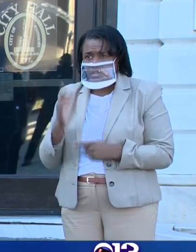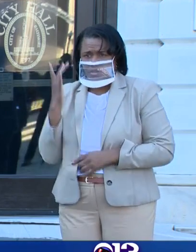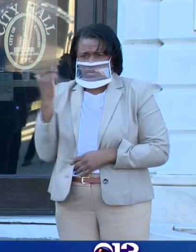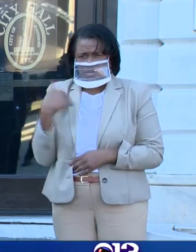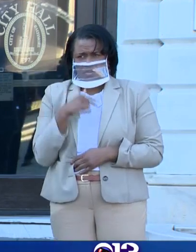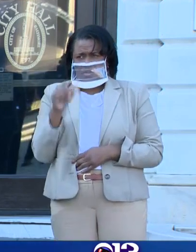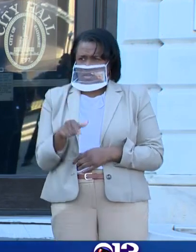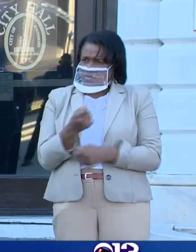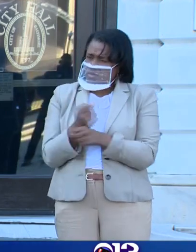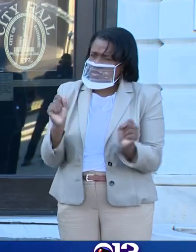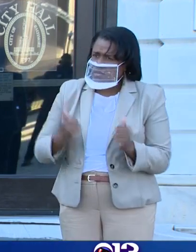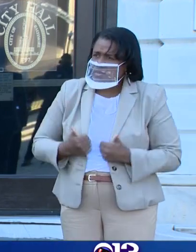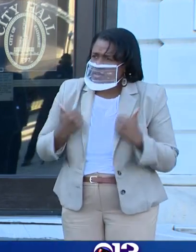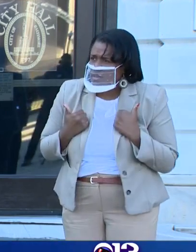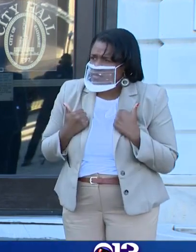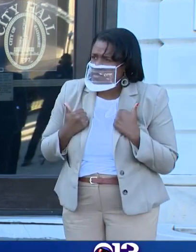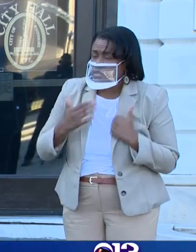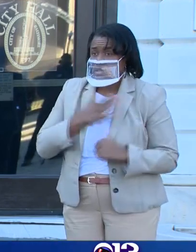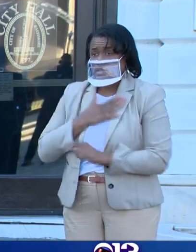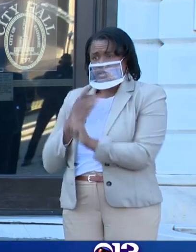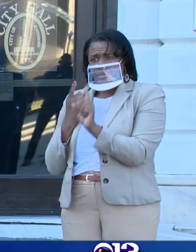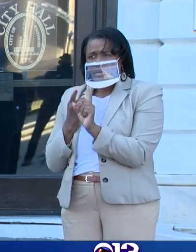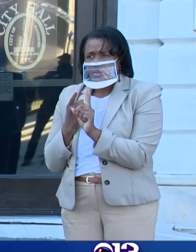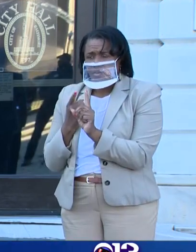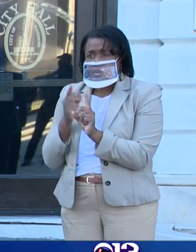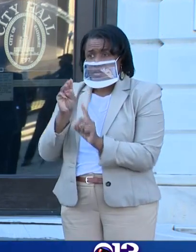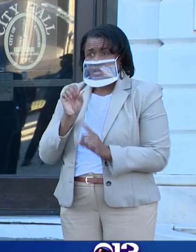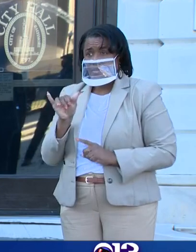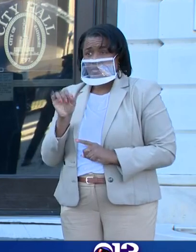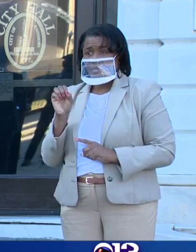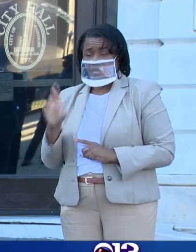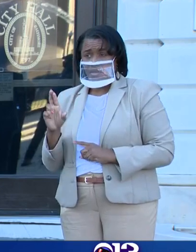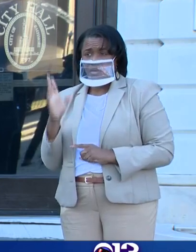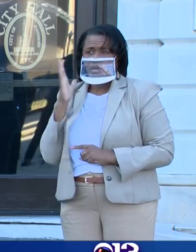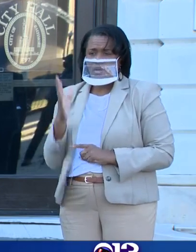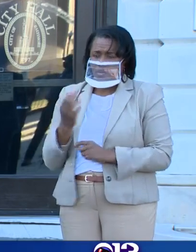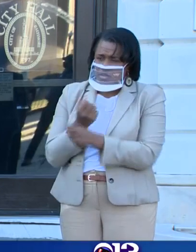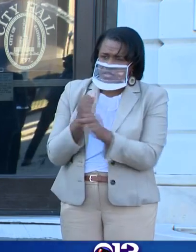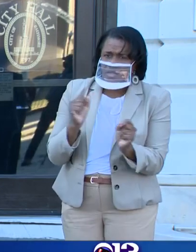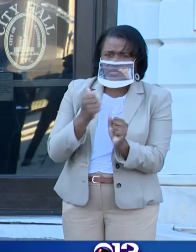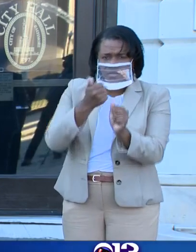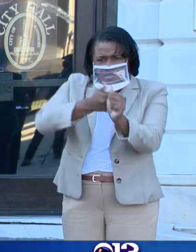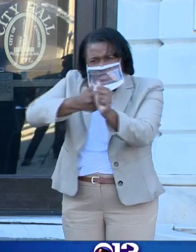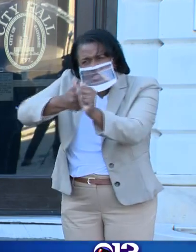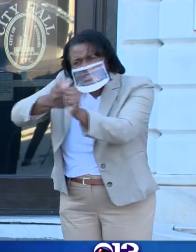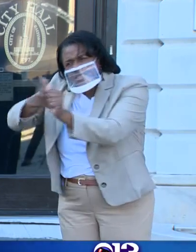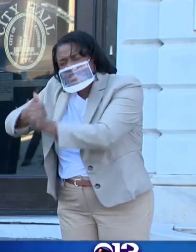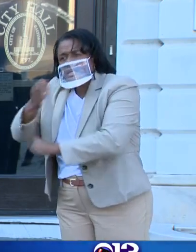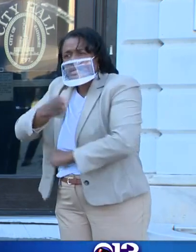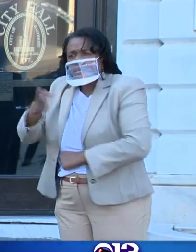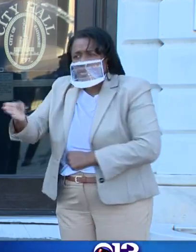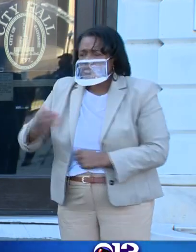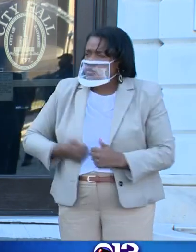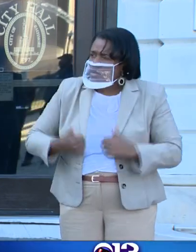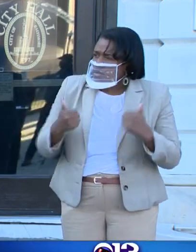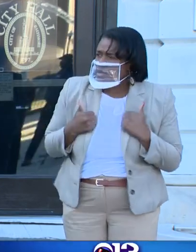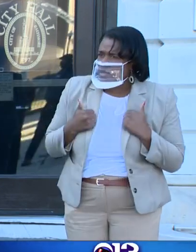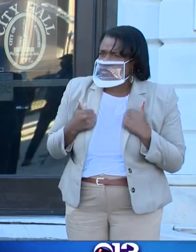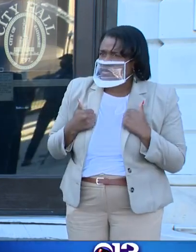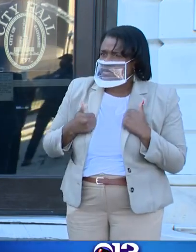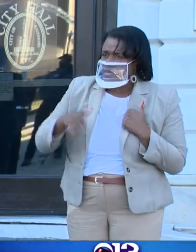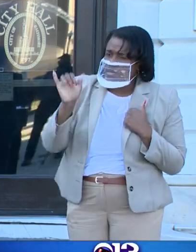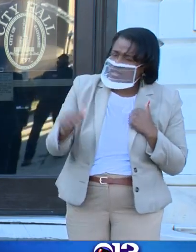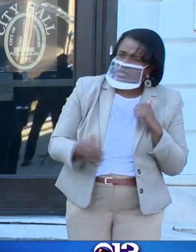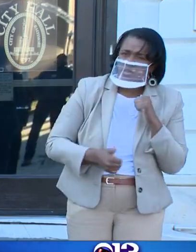must save lives. My goal as mayor is to preserve the lives of all Baltimoreans. This is